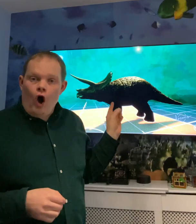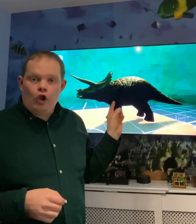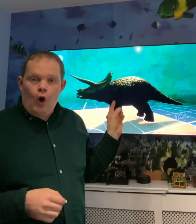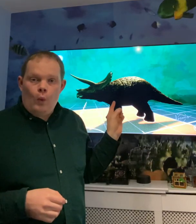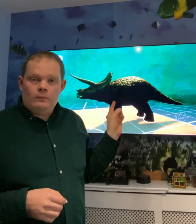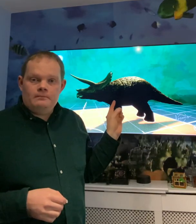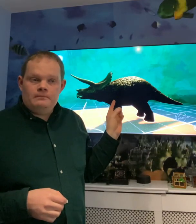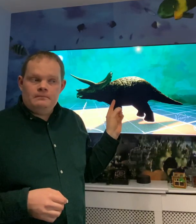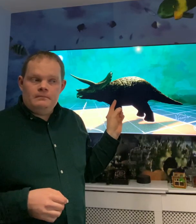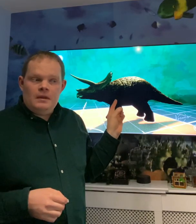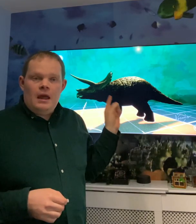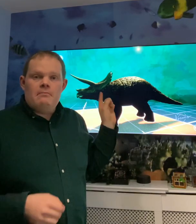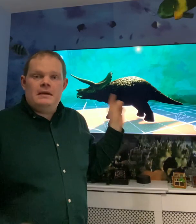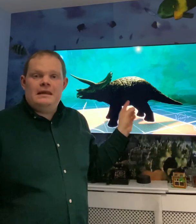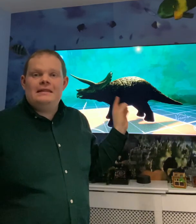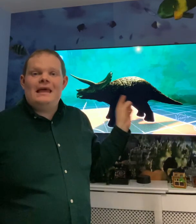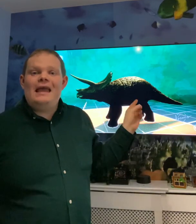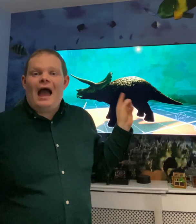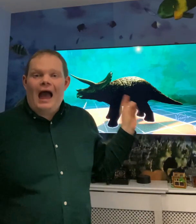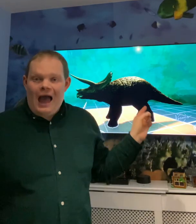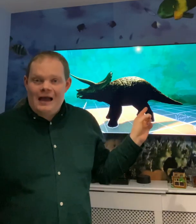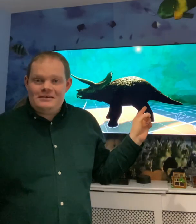hollow, meaning they had